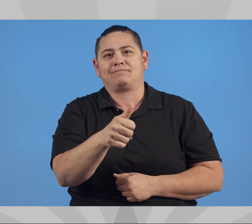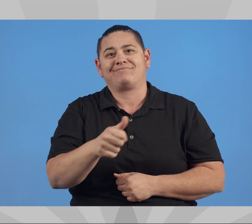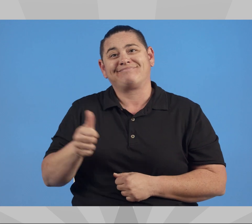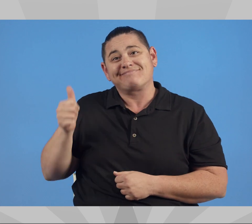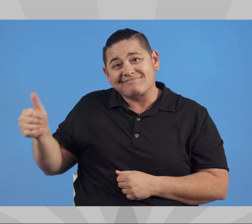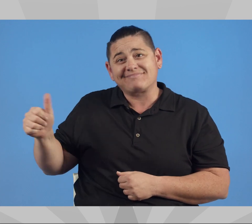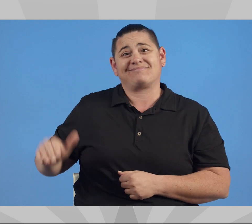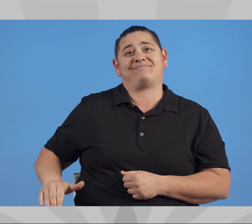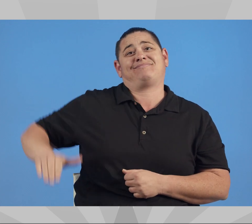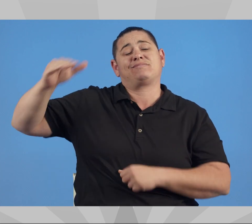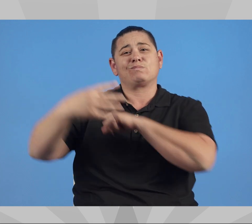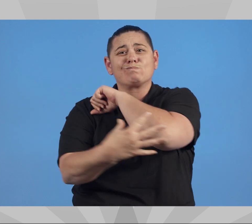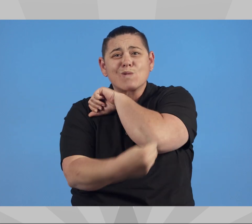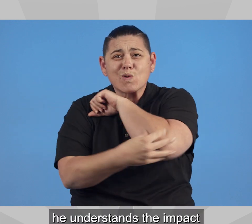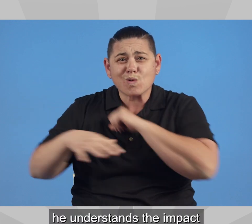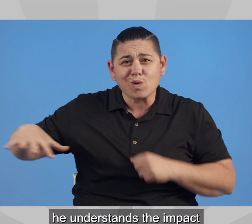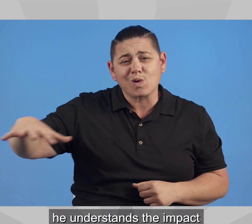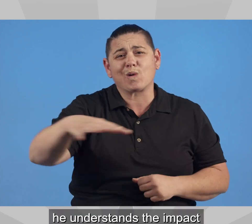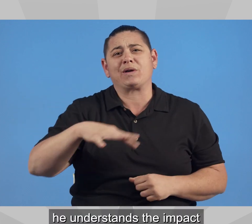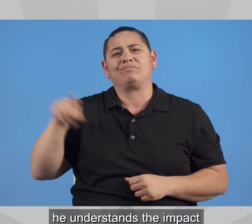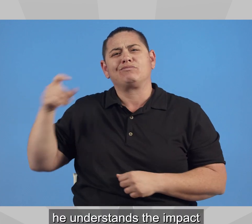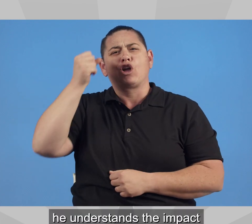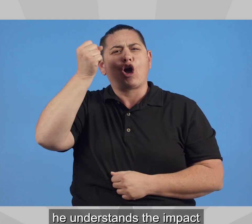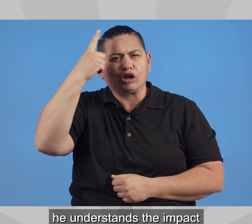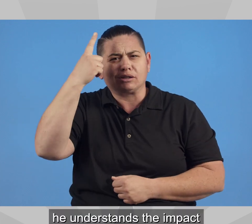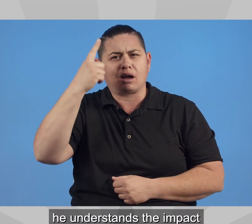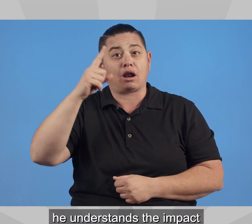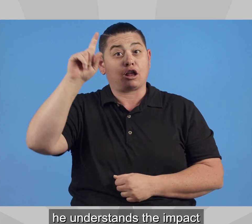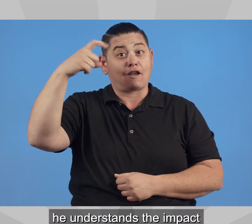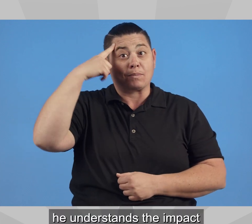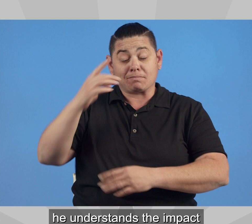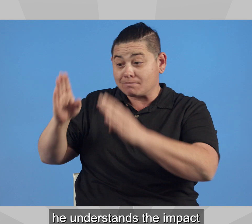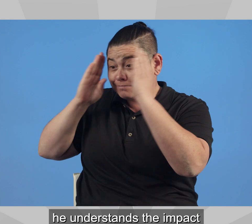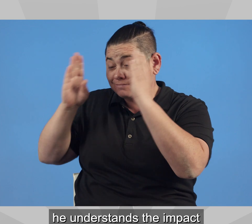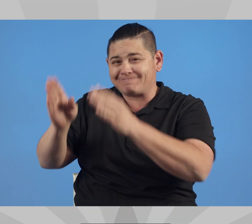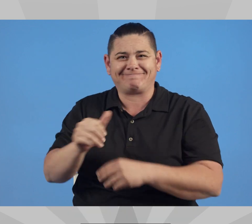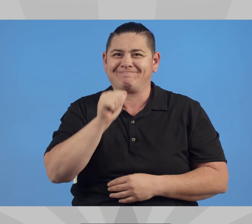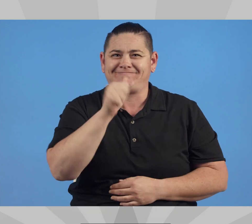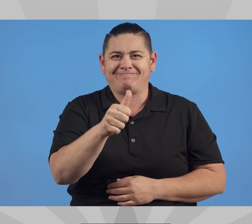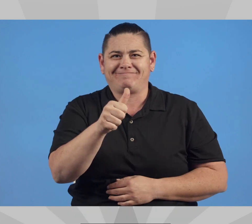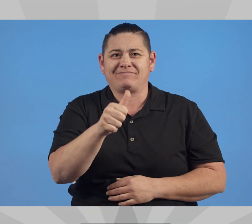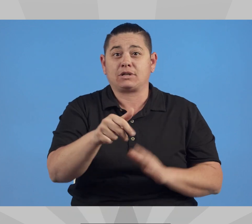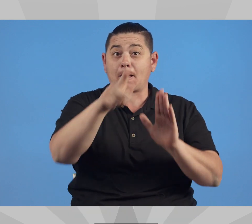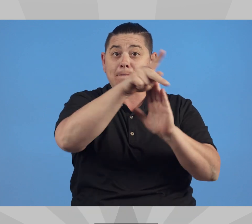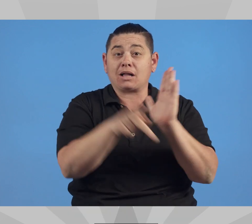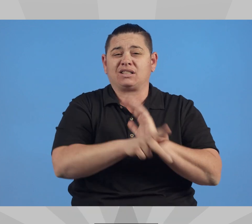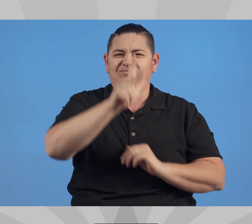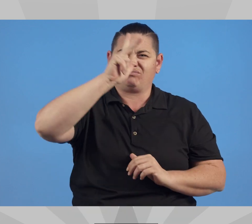Growing up in underdeveloped communities, he understands the impact of absent representatives and bad